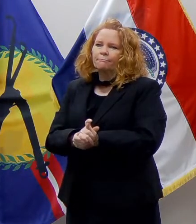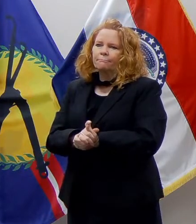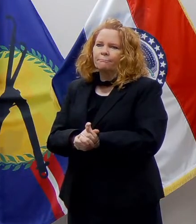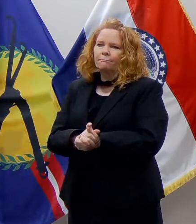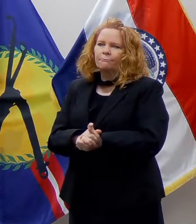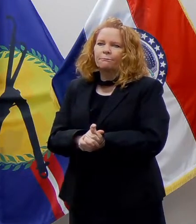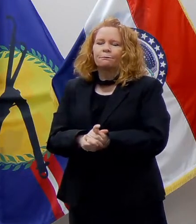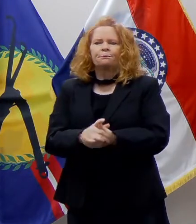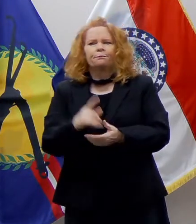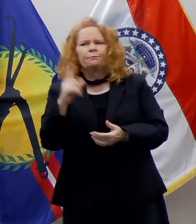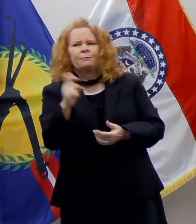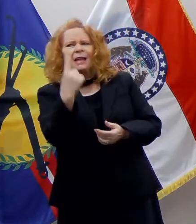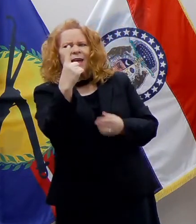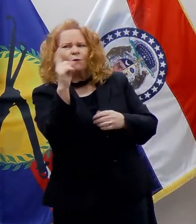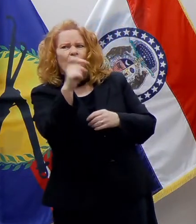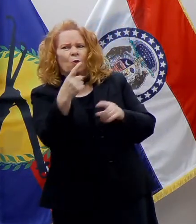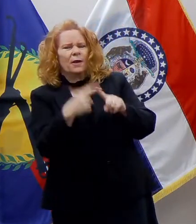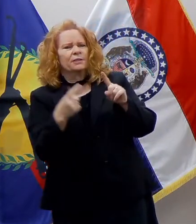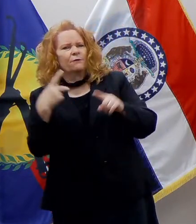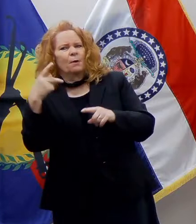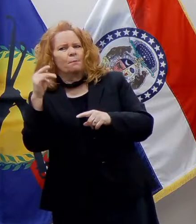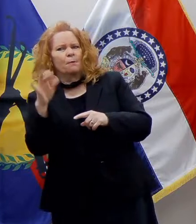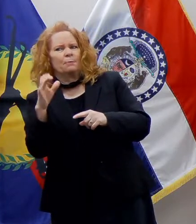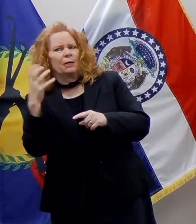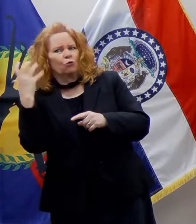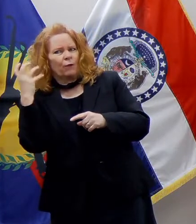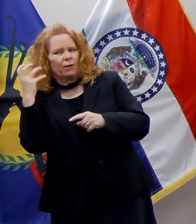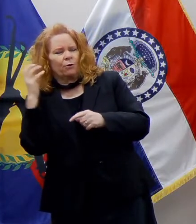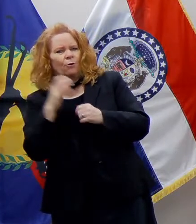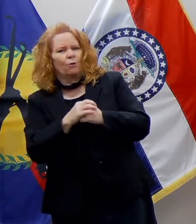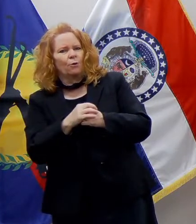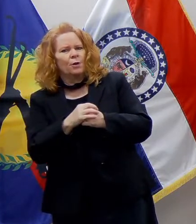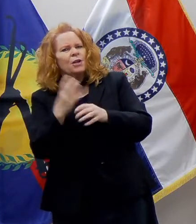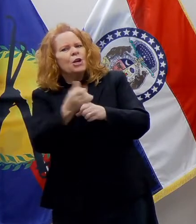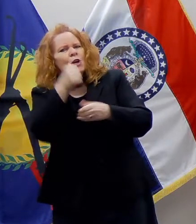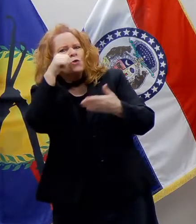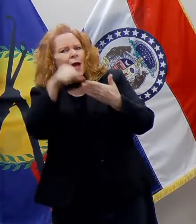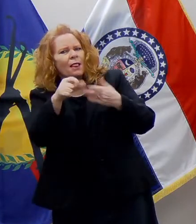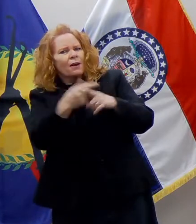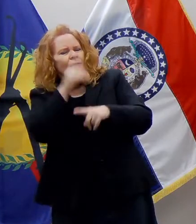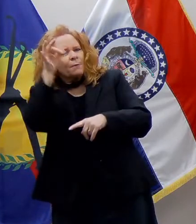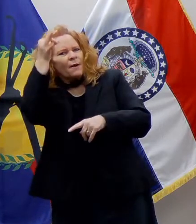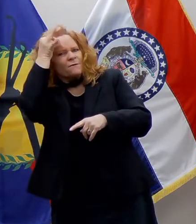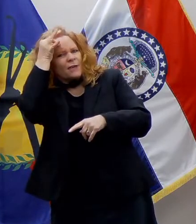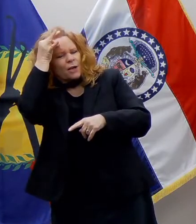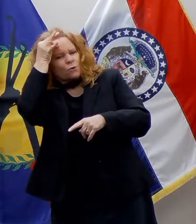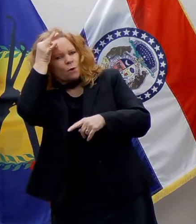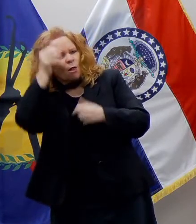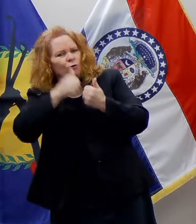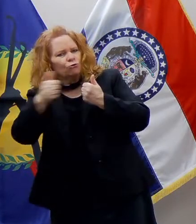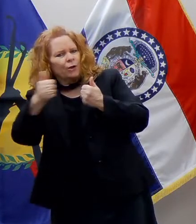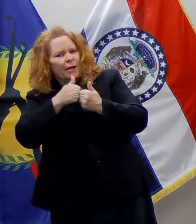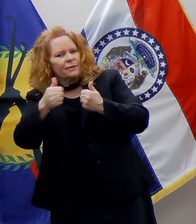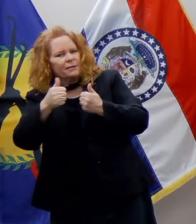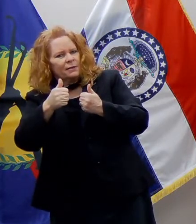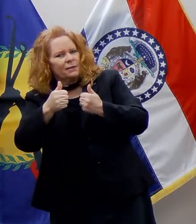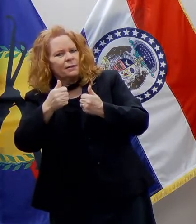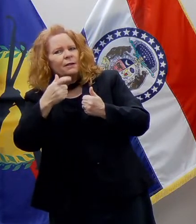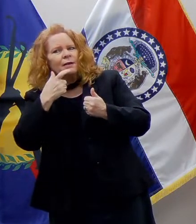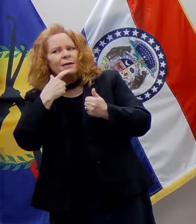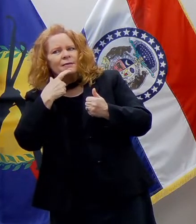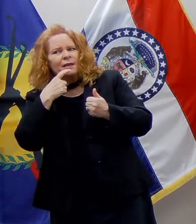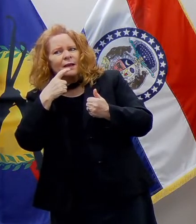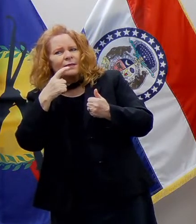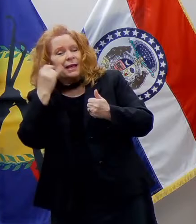Dr. Page, I have one question from public radio about the letter you received today from the Federal Transit Administration saying that if the loop trolley does not